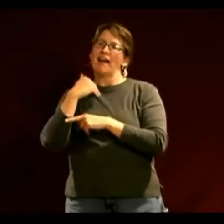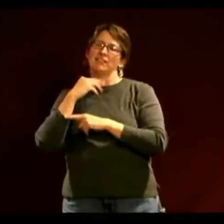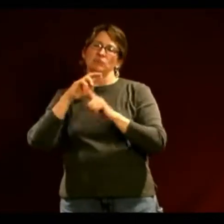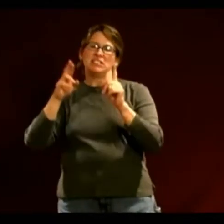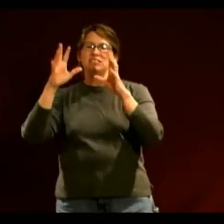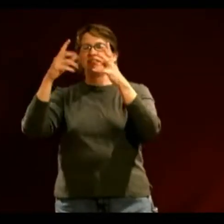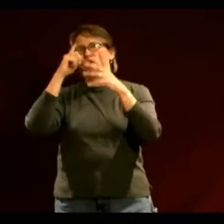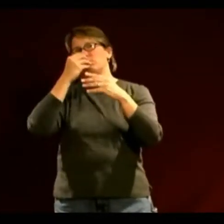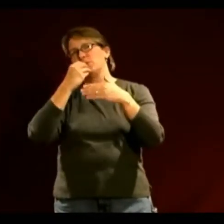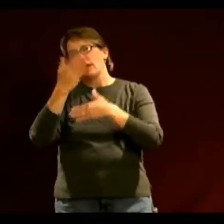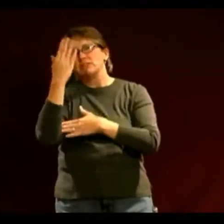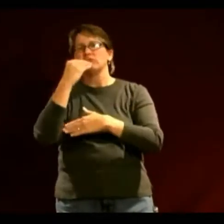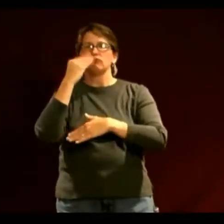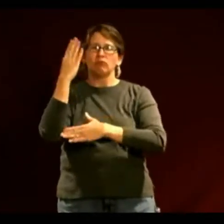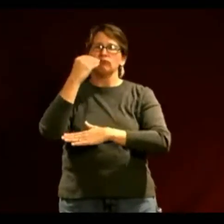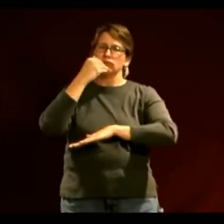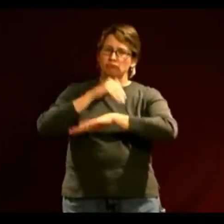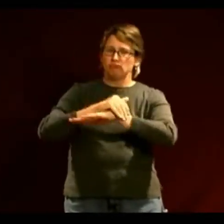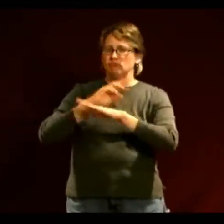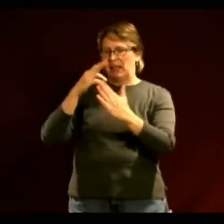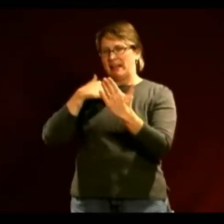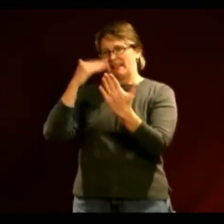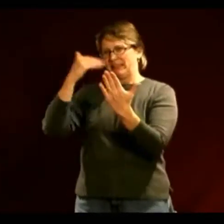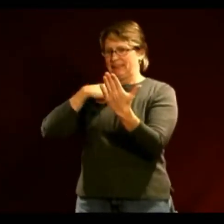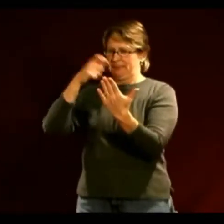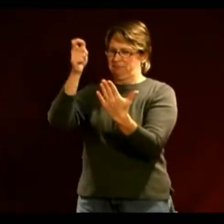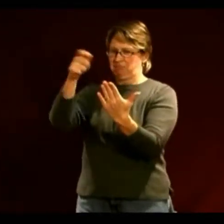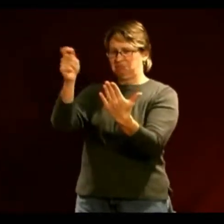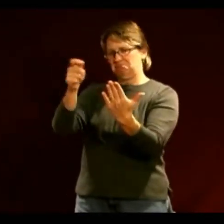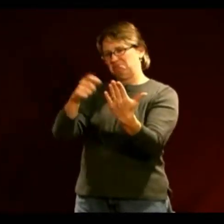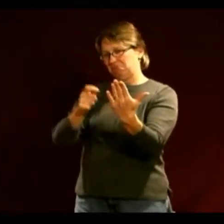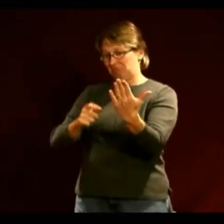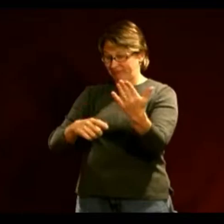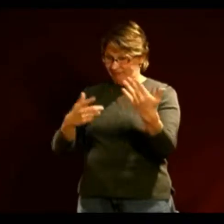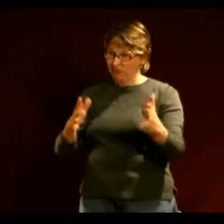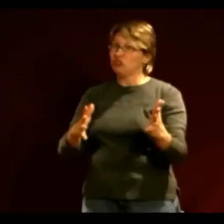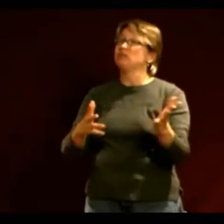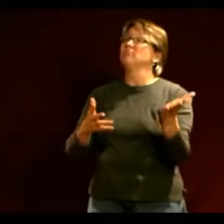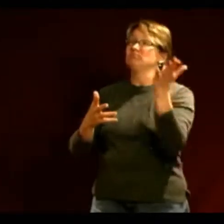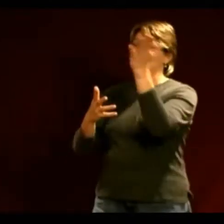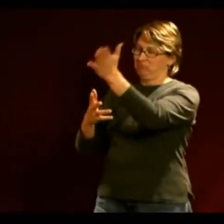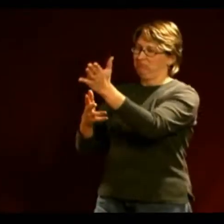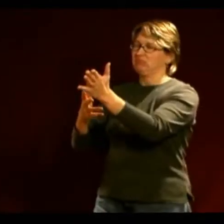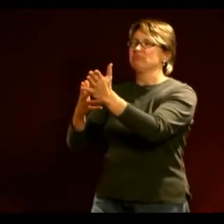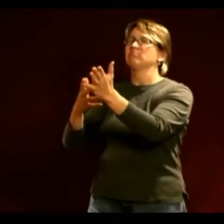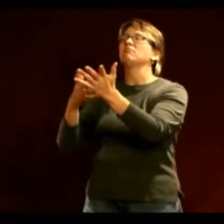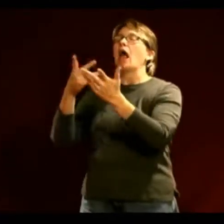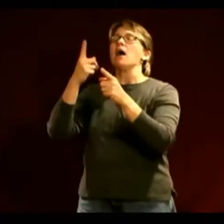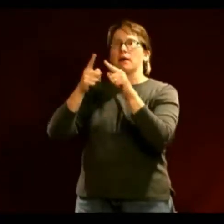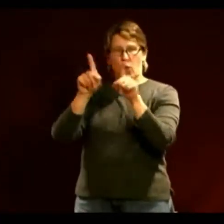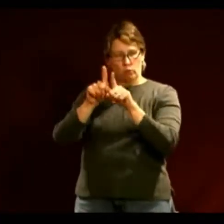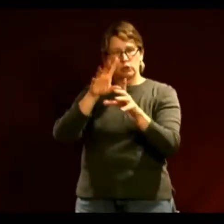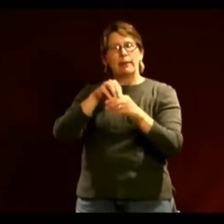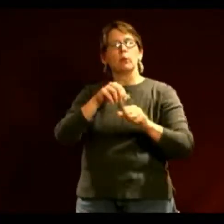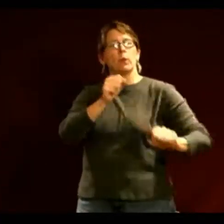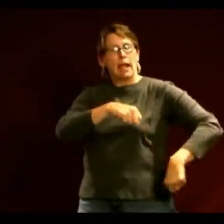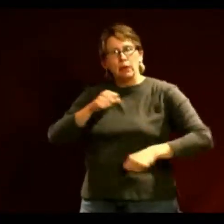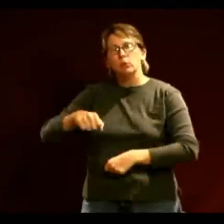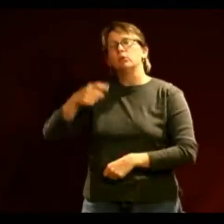you make sure that everything is packed in plastic and not glass. But the BWCA, the outfitters